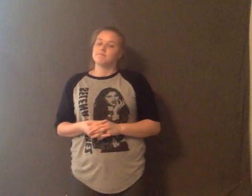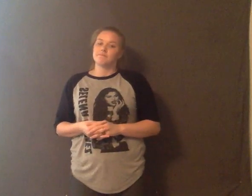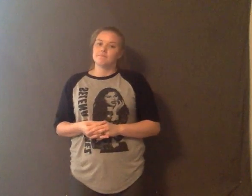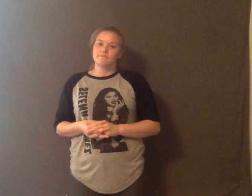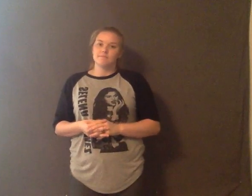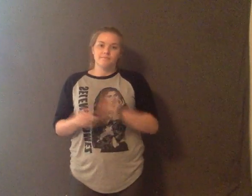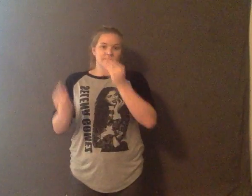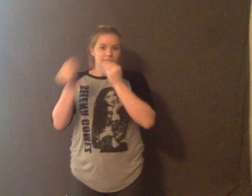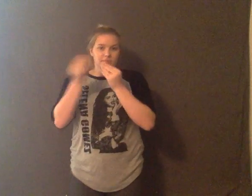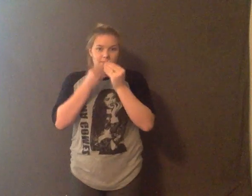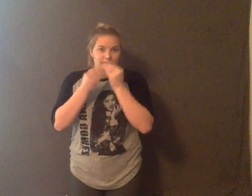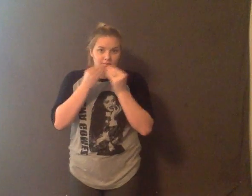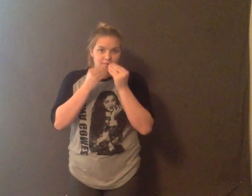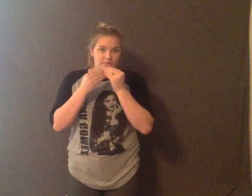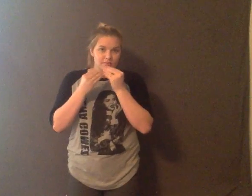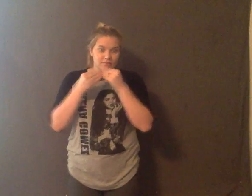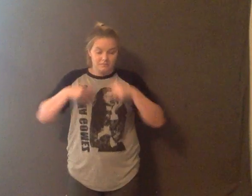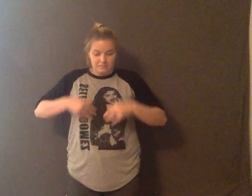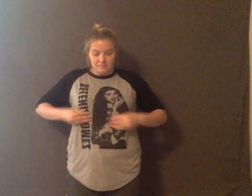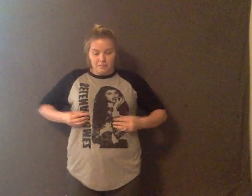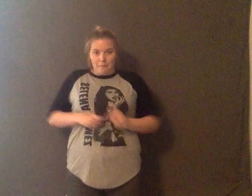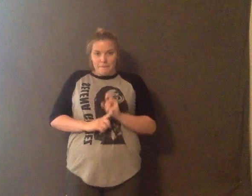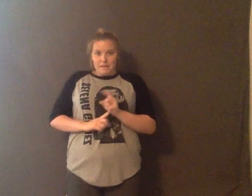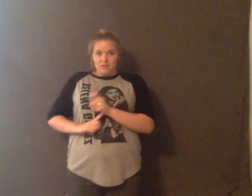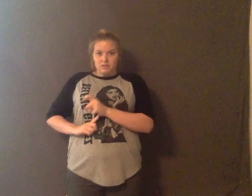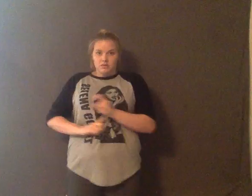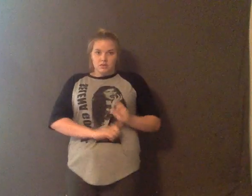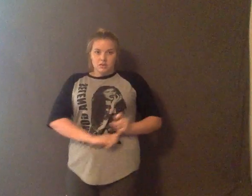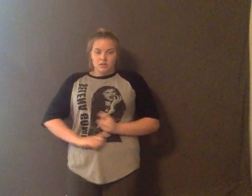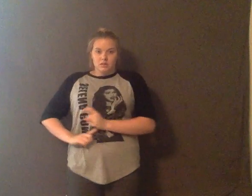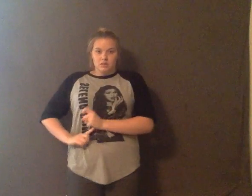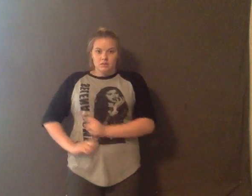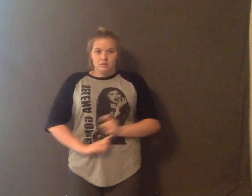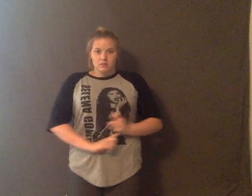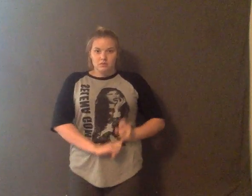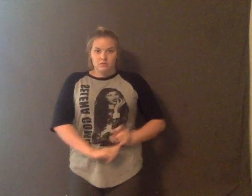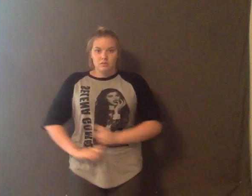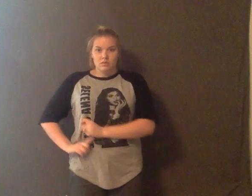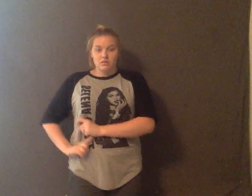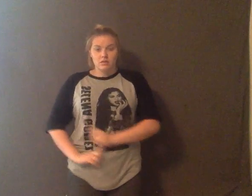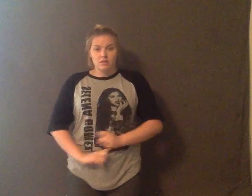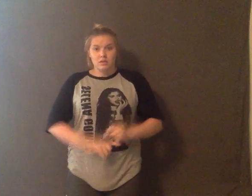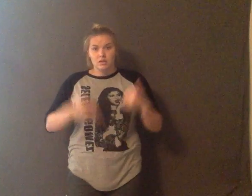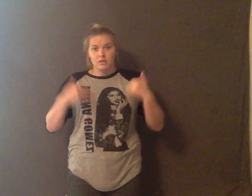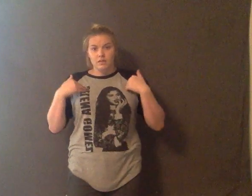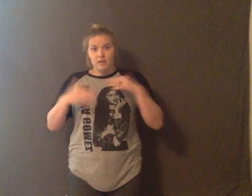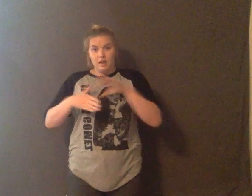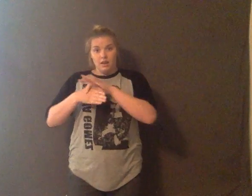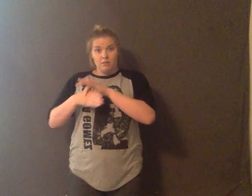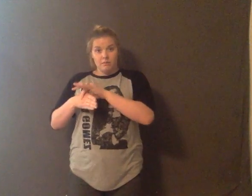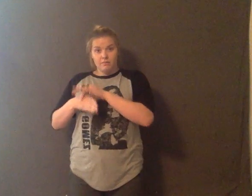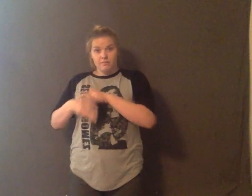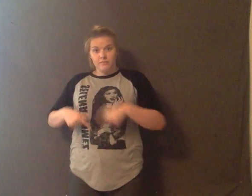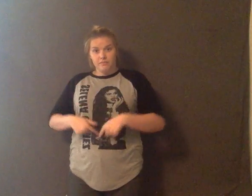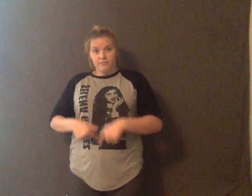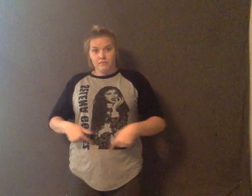eat determines the bacteria that live in your gut. Well, you eat animal flesh every day. You are summoning up bacteria that